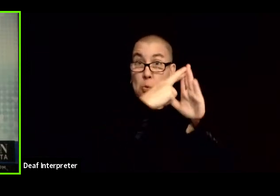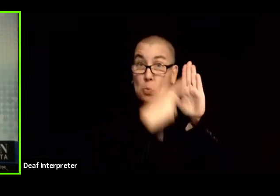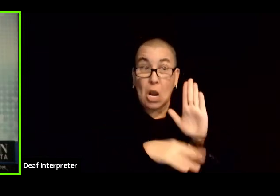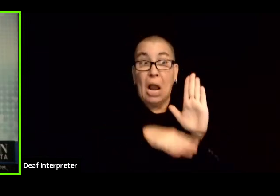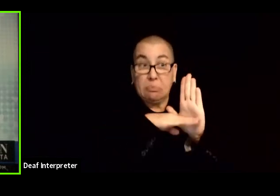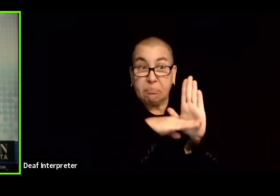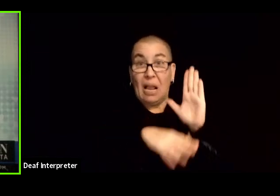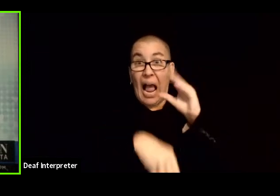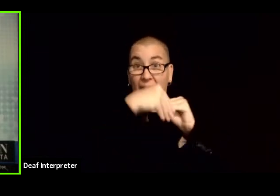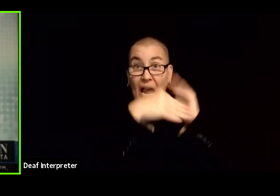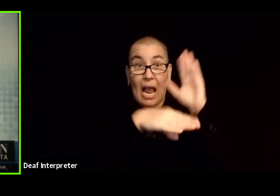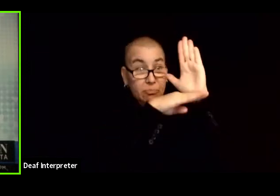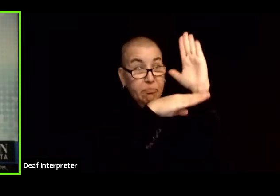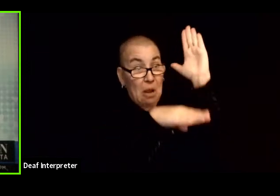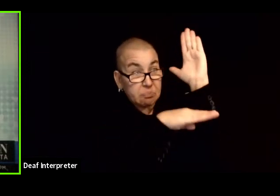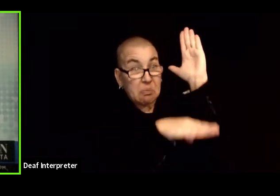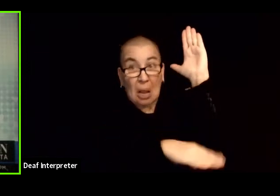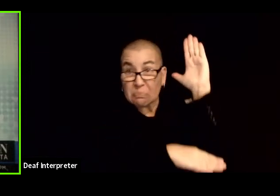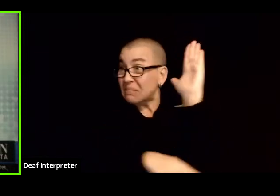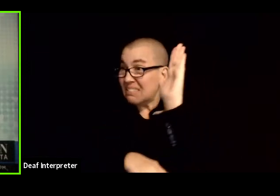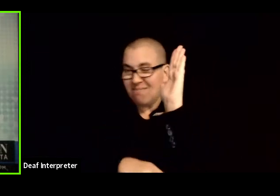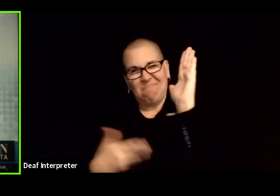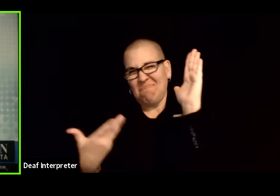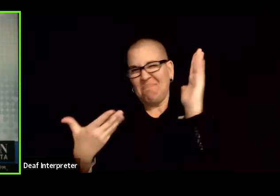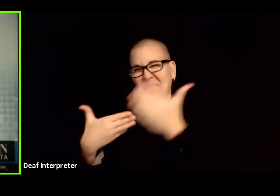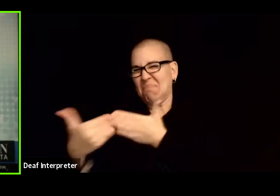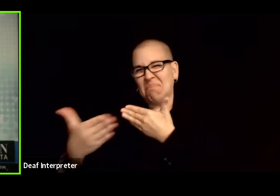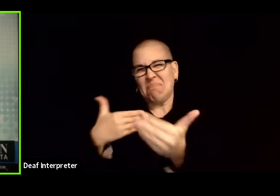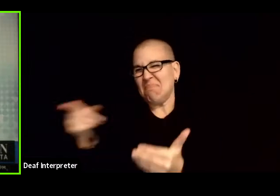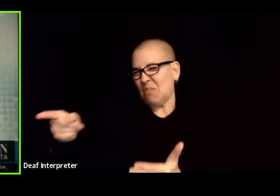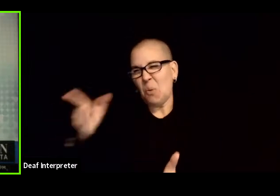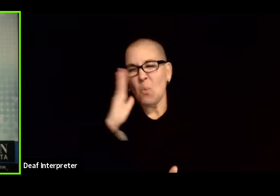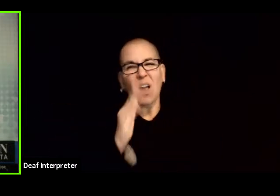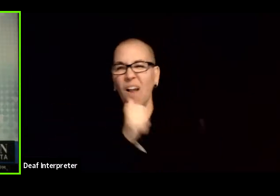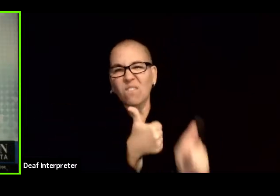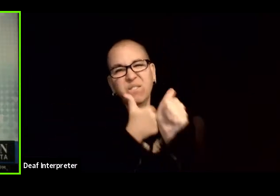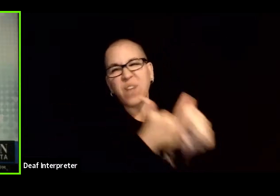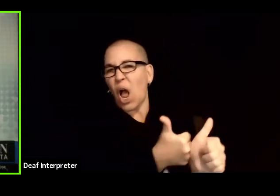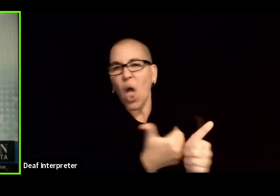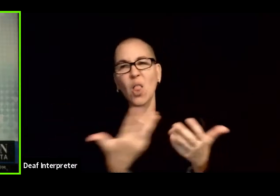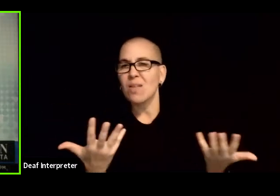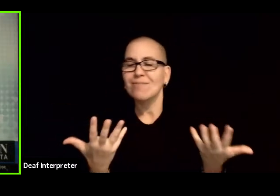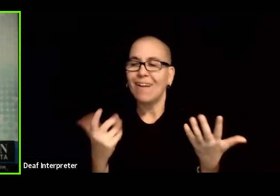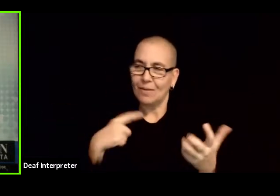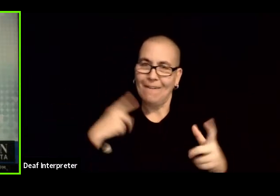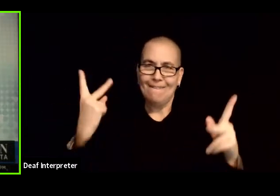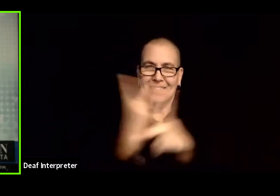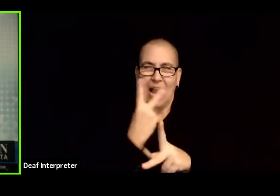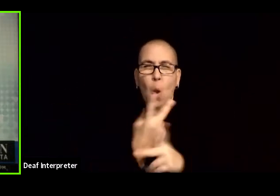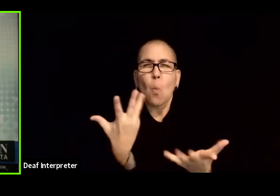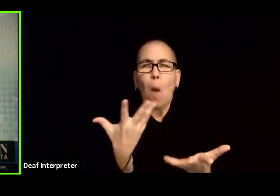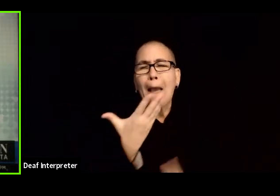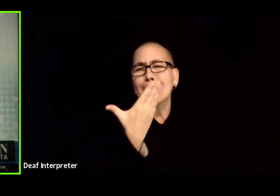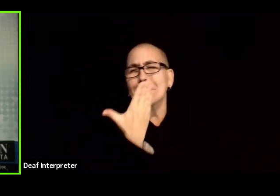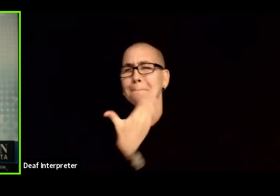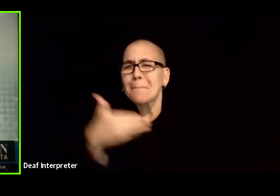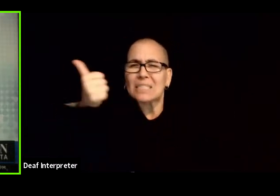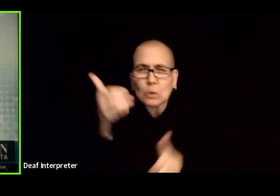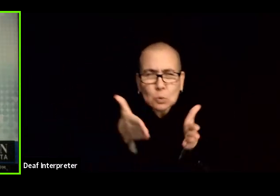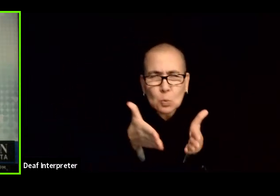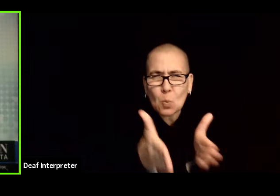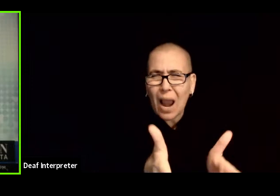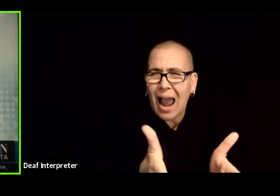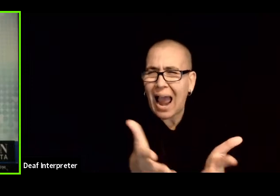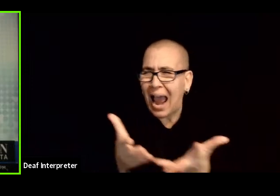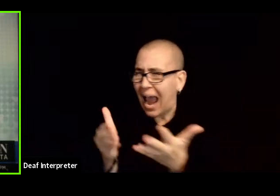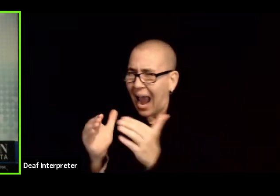we need to look at and continue to look at what is happening with the current round of mitigation strategies that states are putting in place